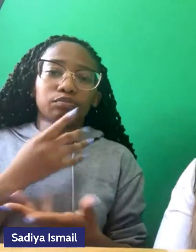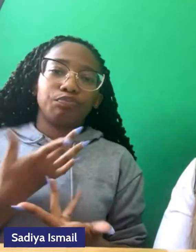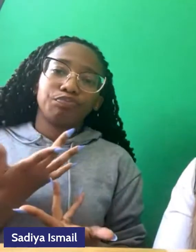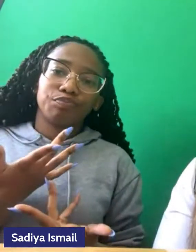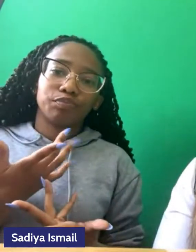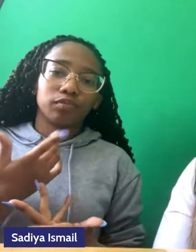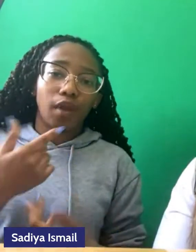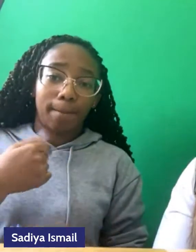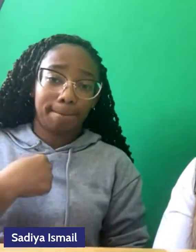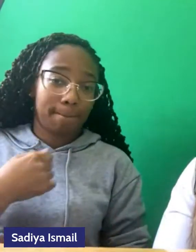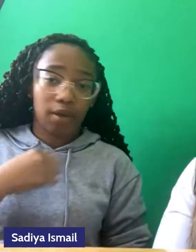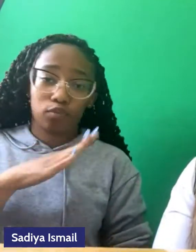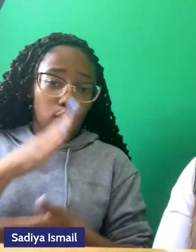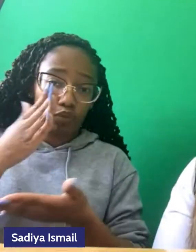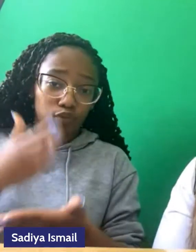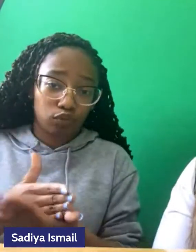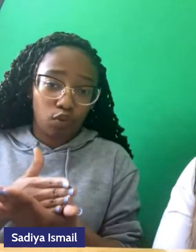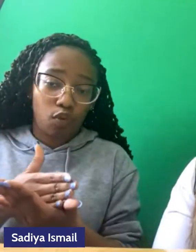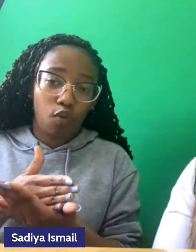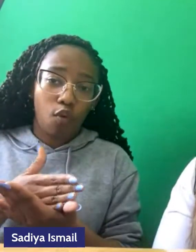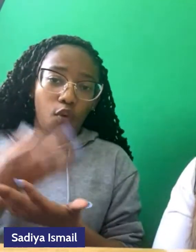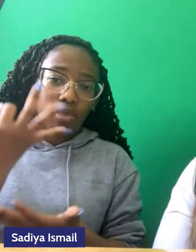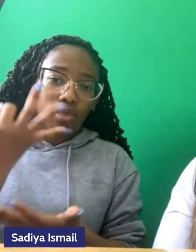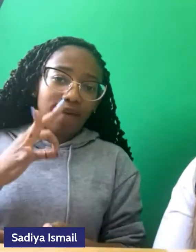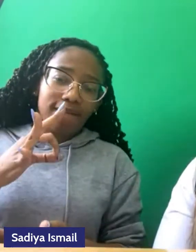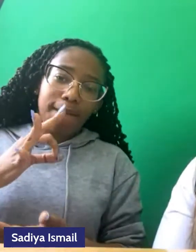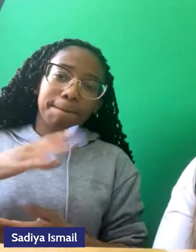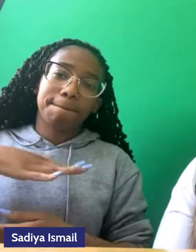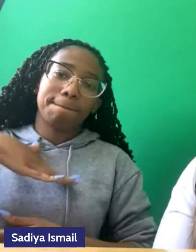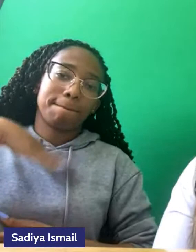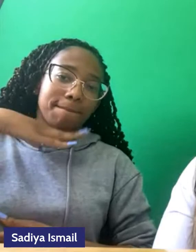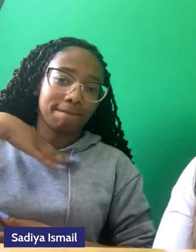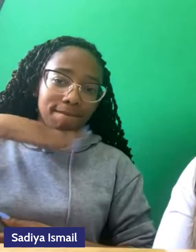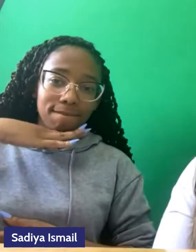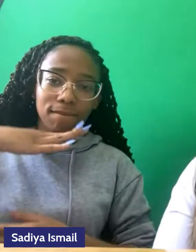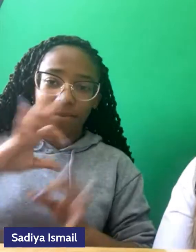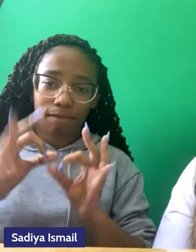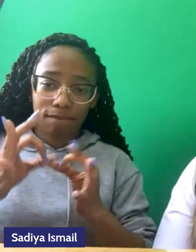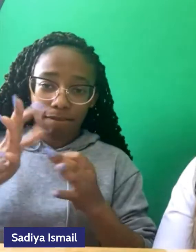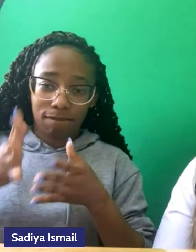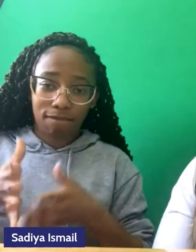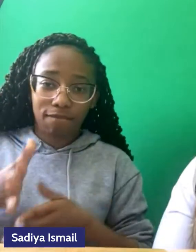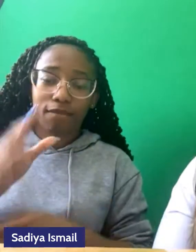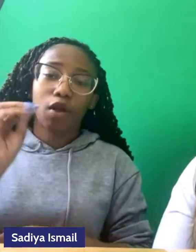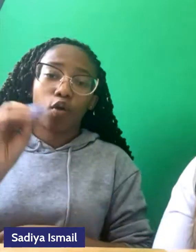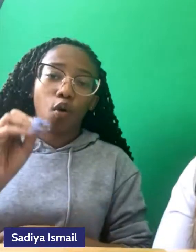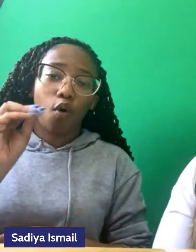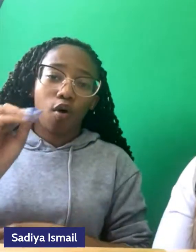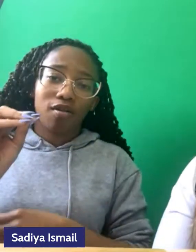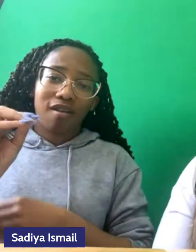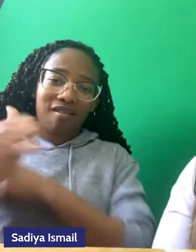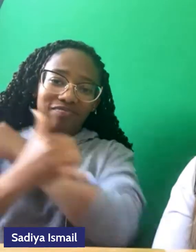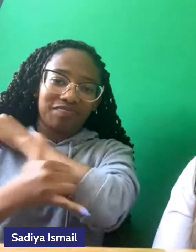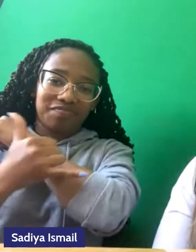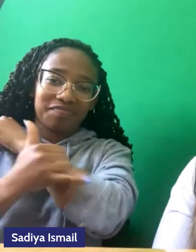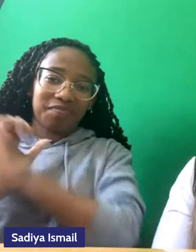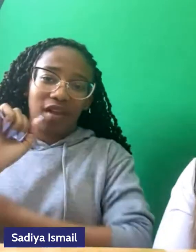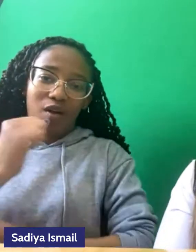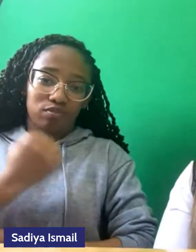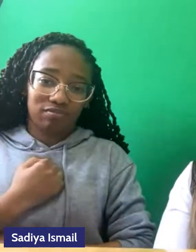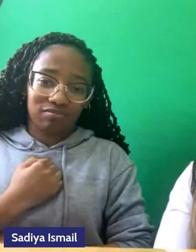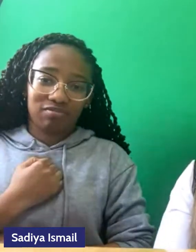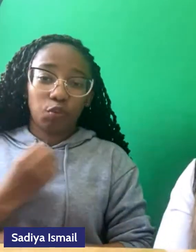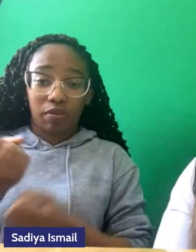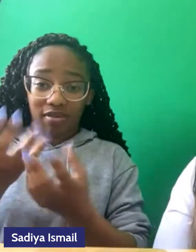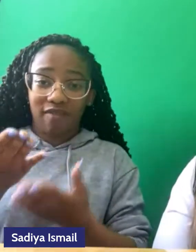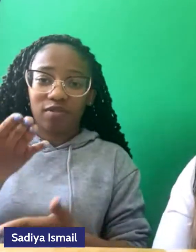Unfortunately, I'm not sure whether there's enough interpreters in our country to provide that. However, we